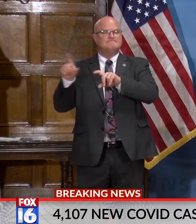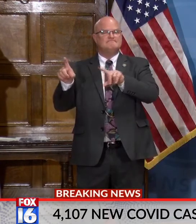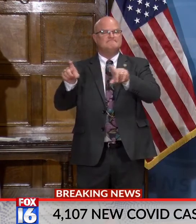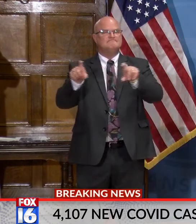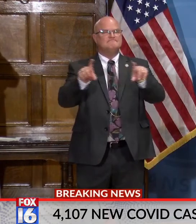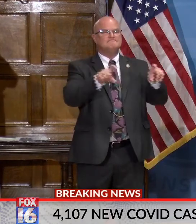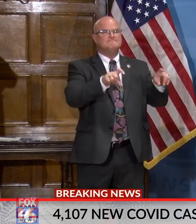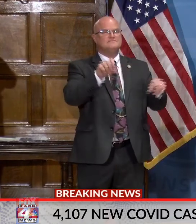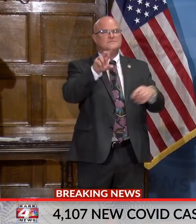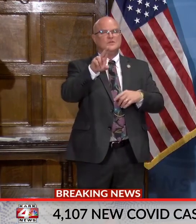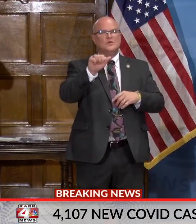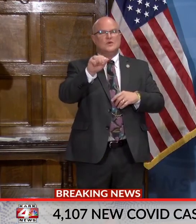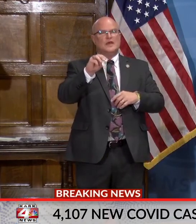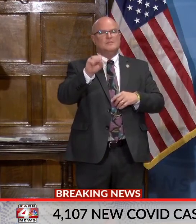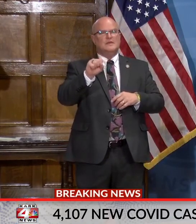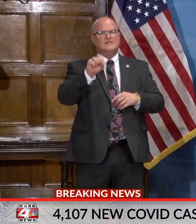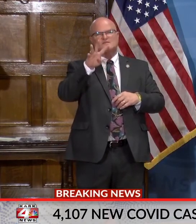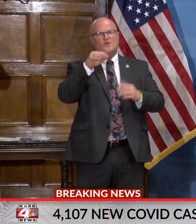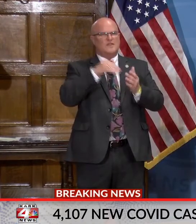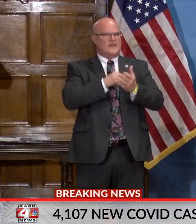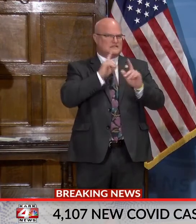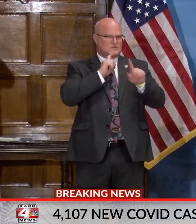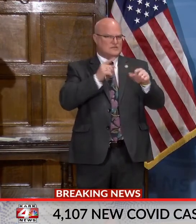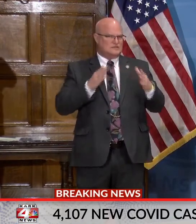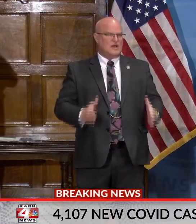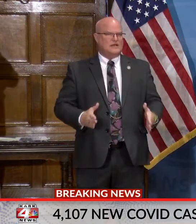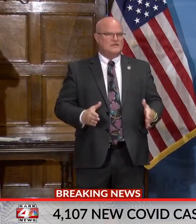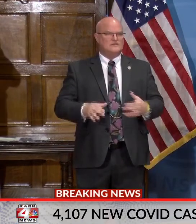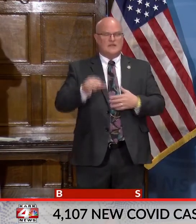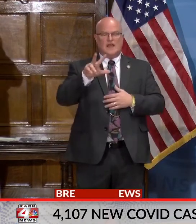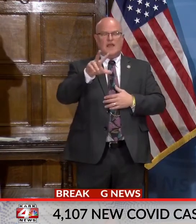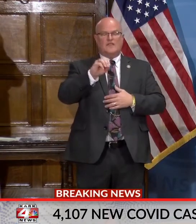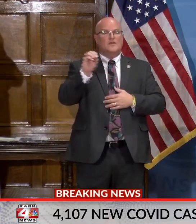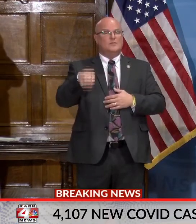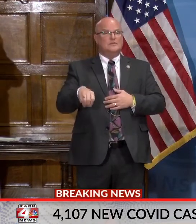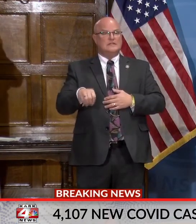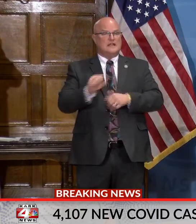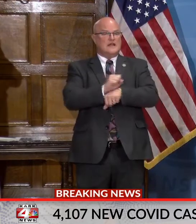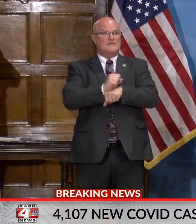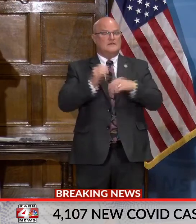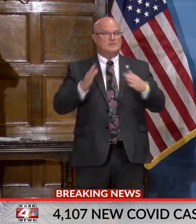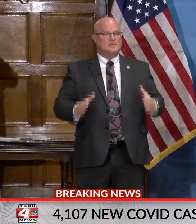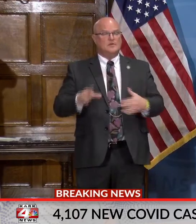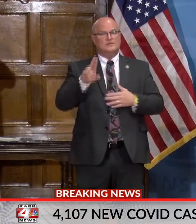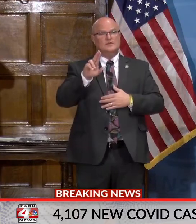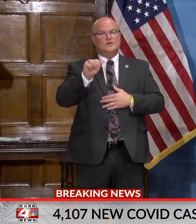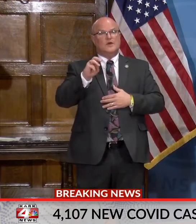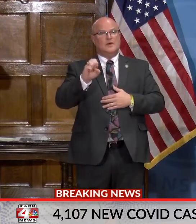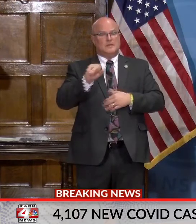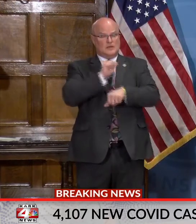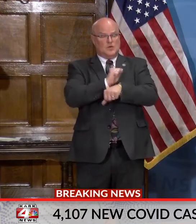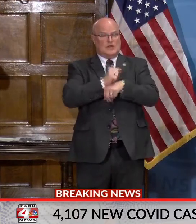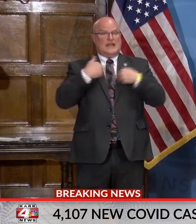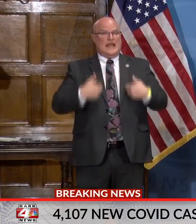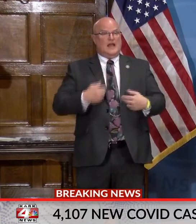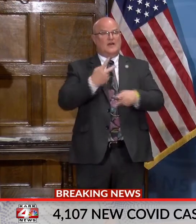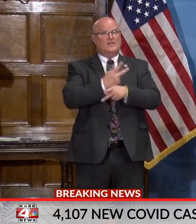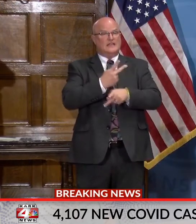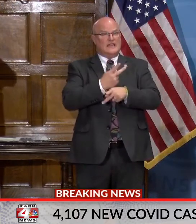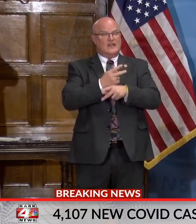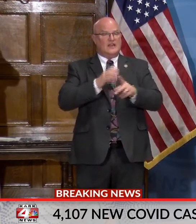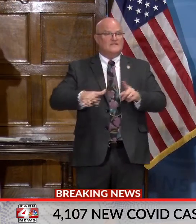UAMS. 4,000 employees responded, and 30% of employees at UAMS working in a healthcare environment